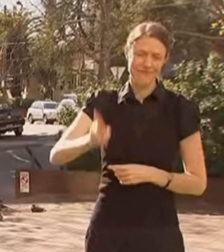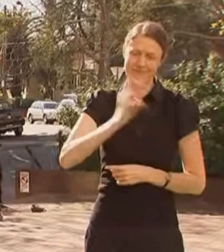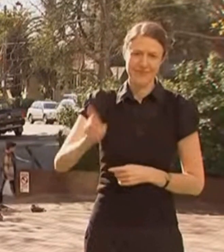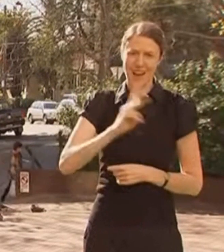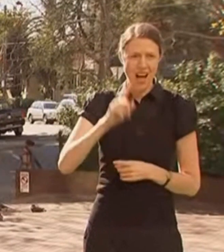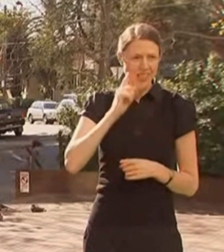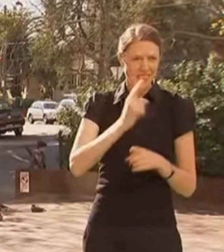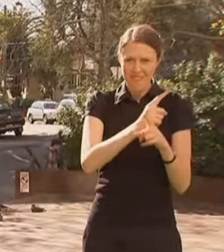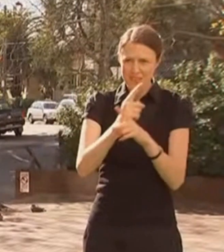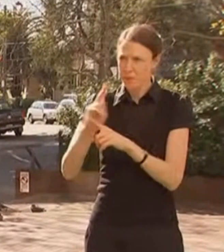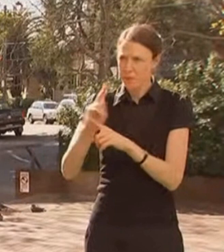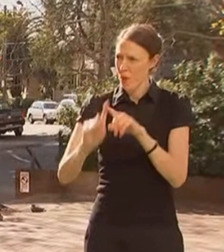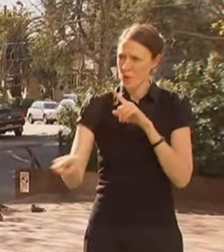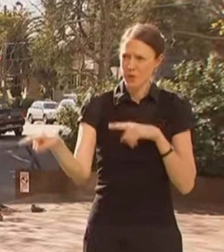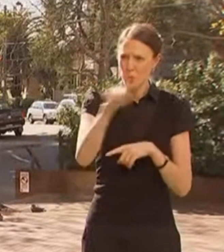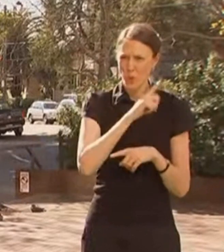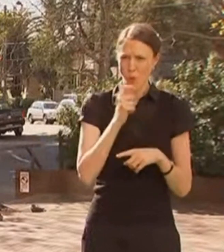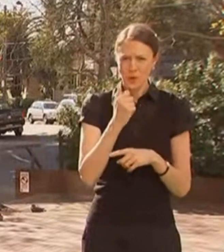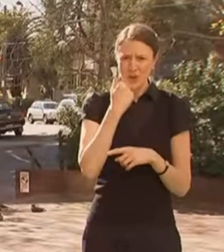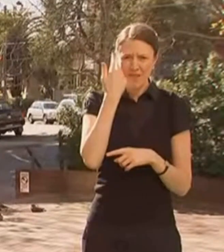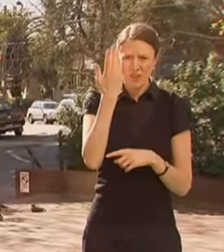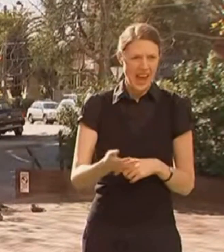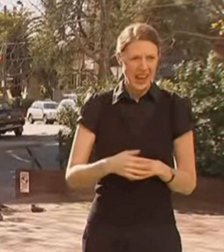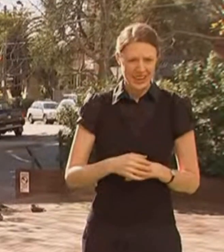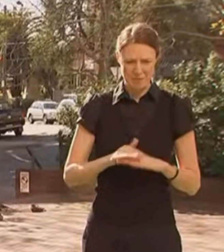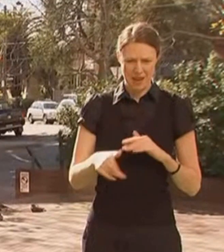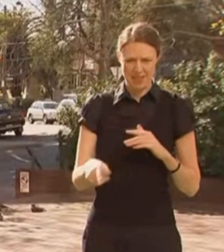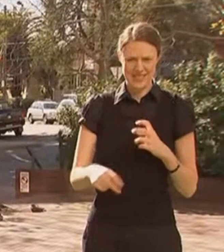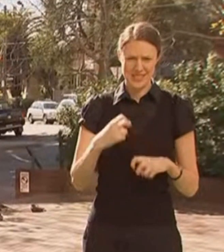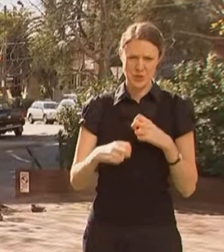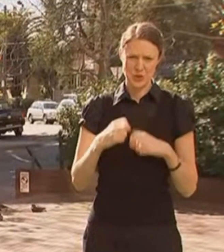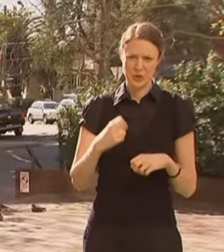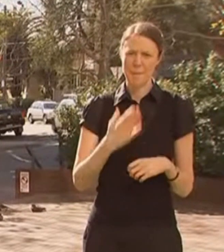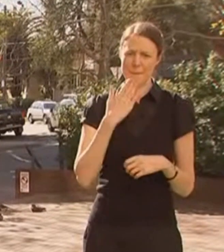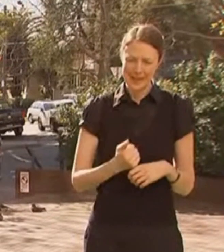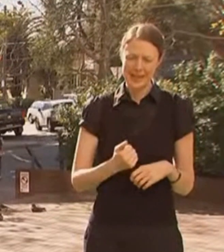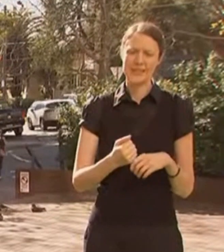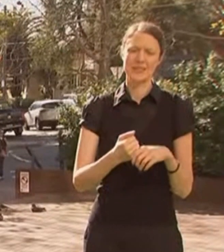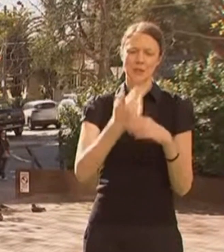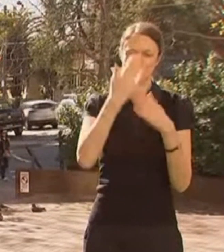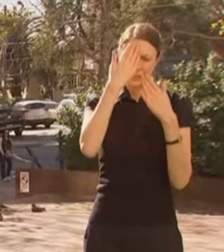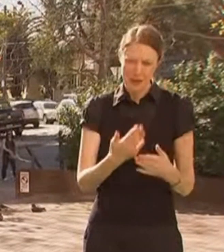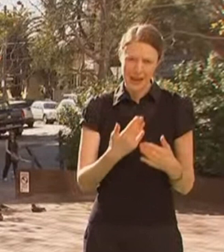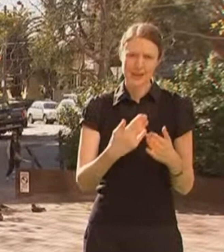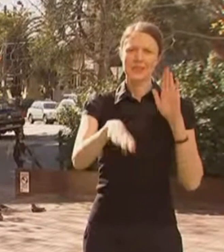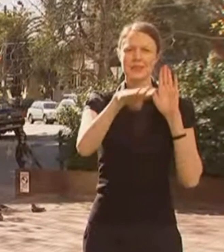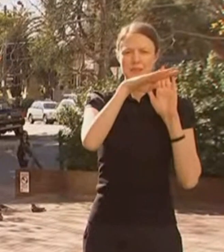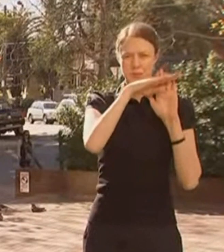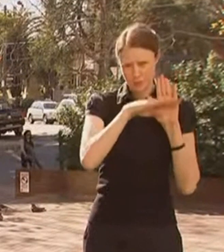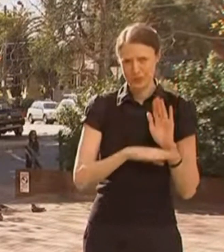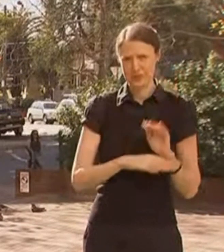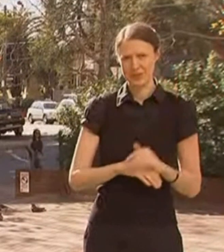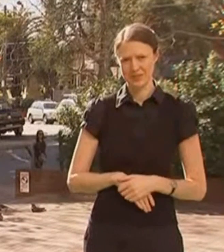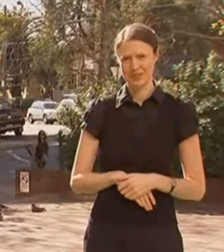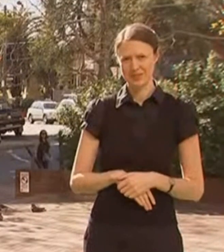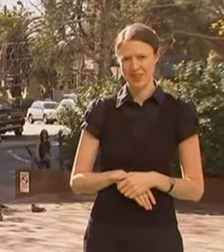those arrangements, well then it's a public health issue, and I can't afford to have anybody feel that it's okay to relax in New South Wales.